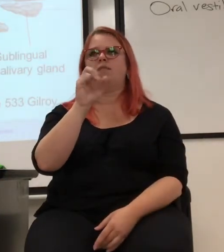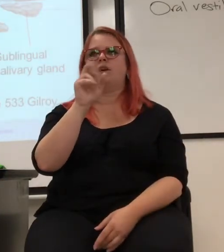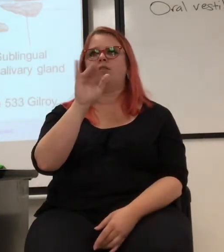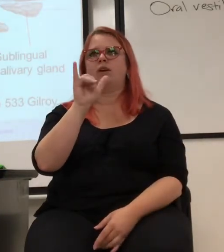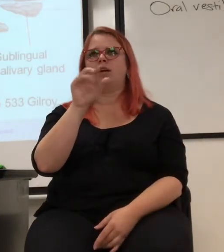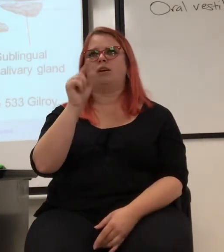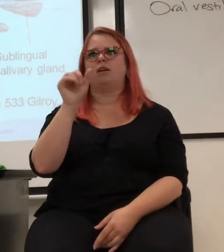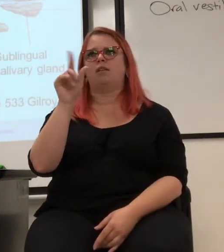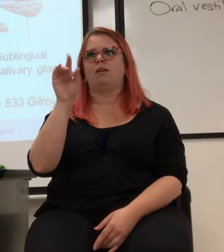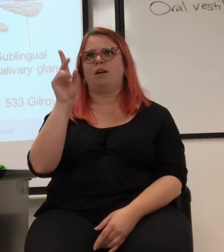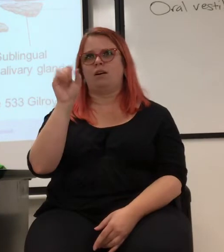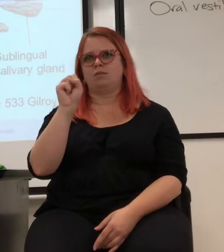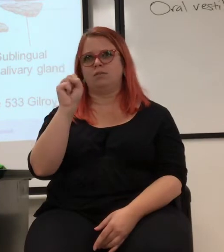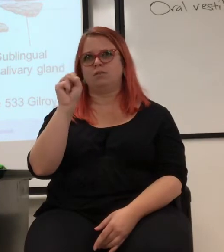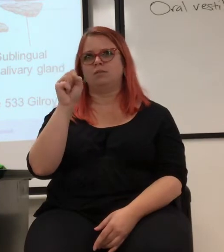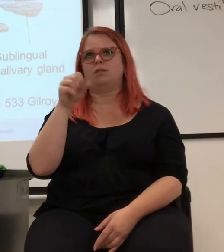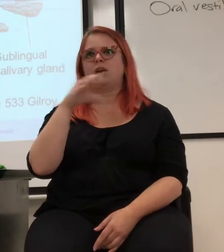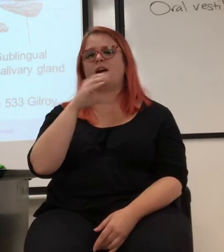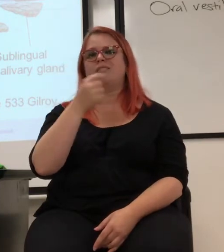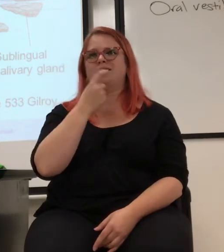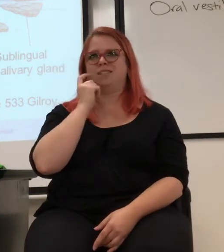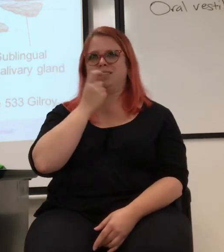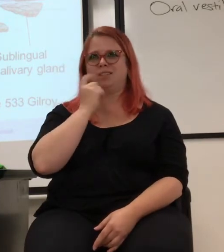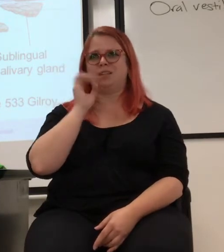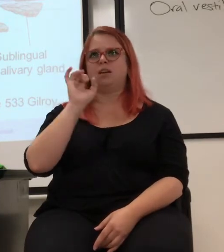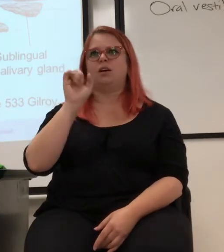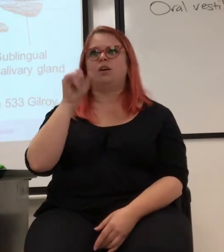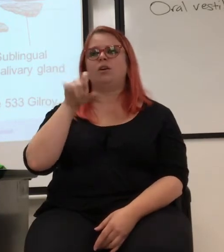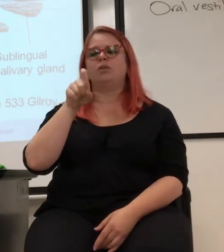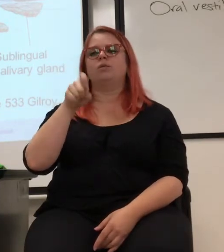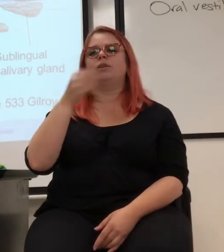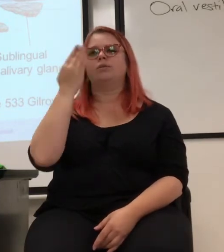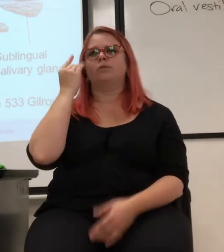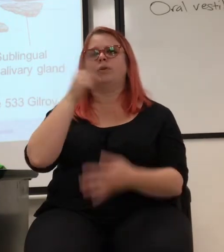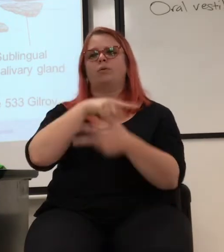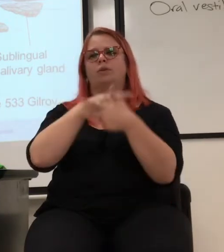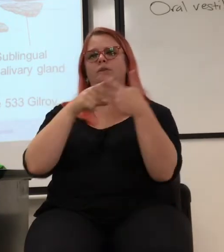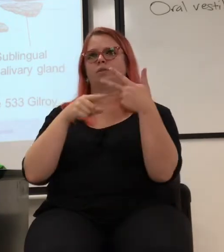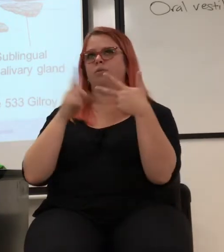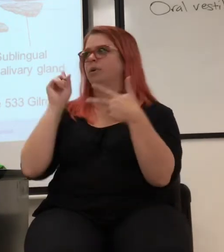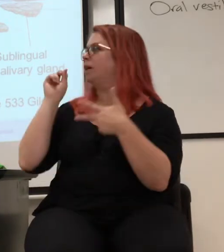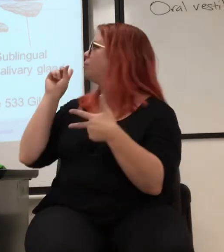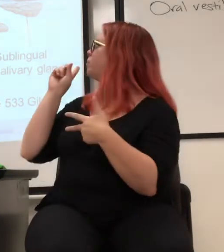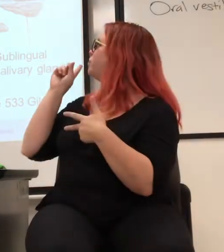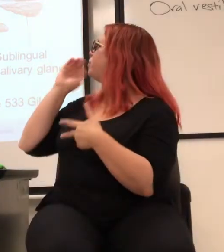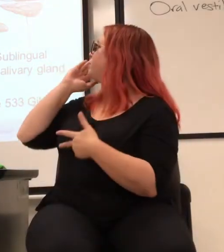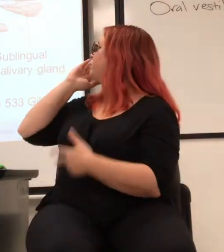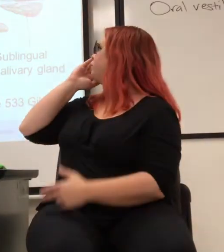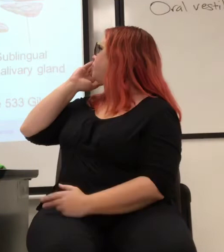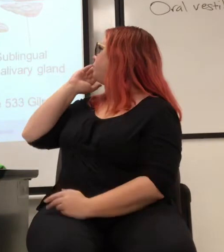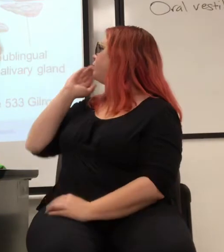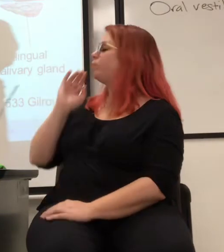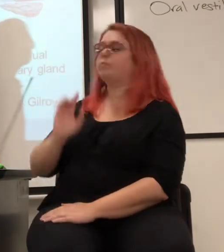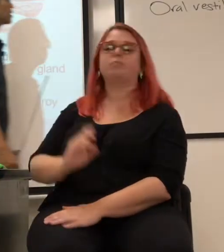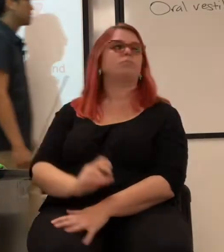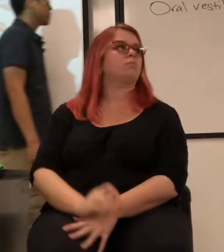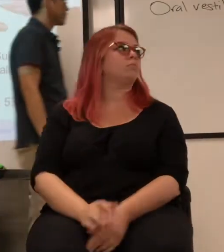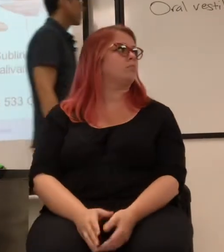that you have to know, shown here, and know their innervation. Cranial nerve 9, glossopharyngeal, and 7, facial.